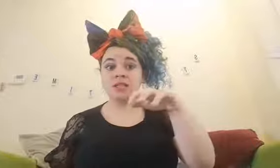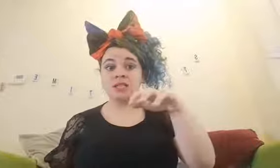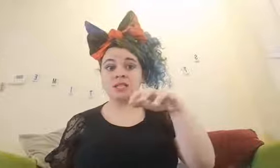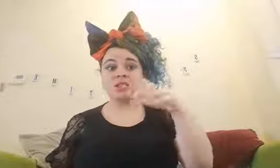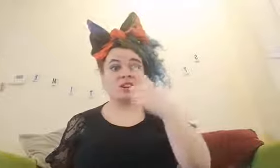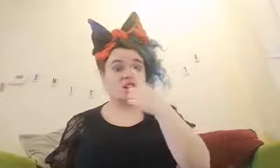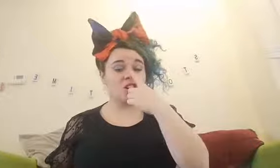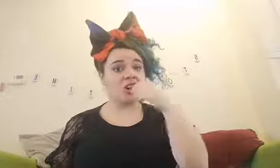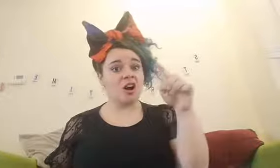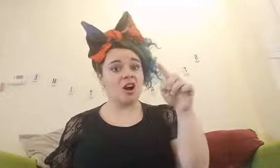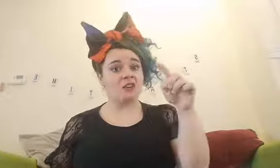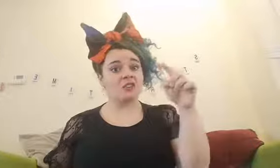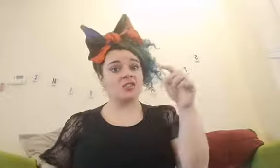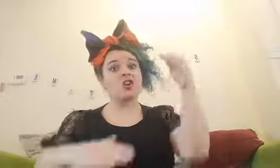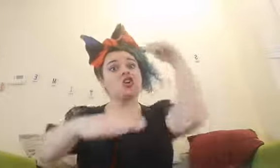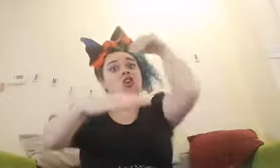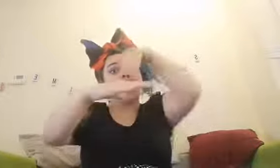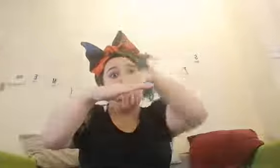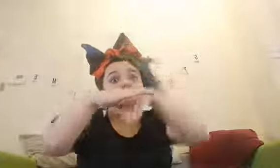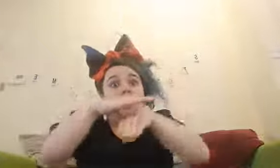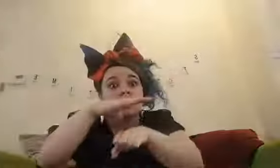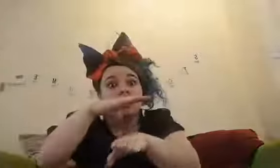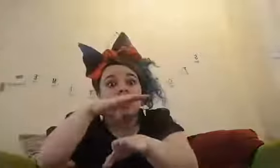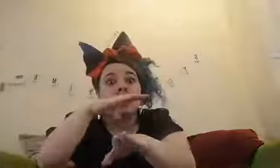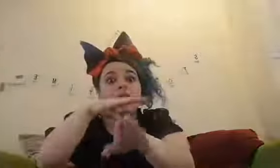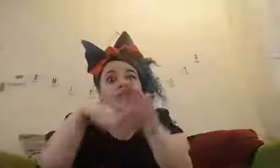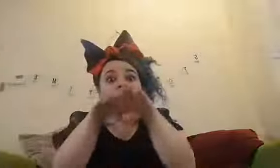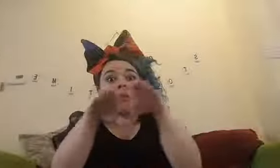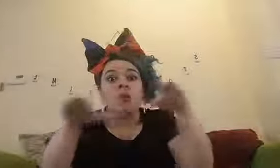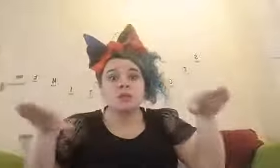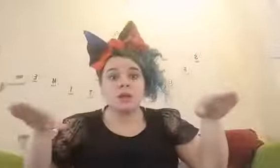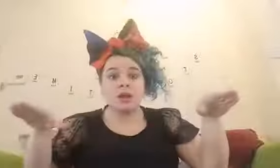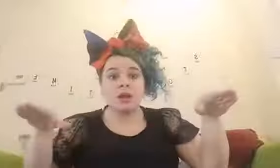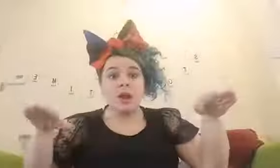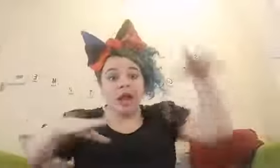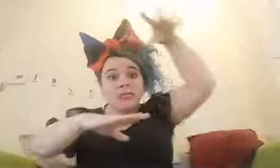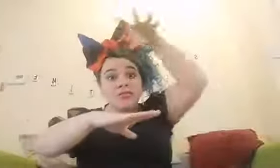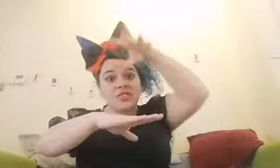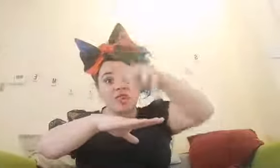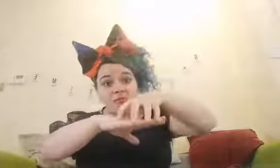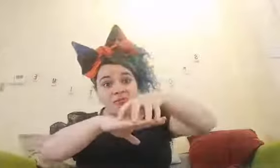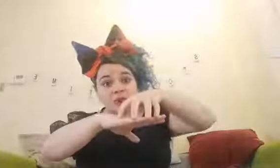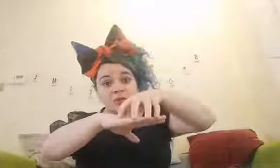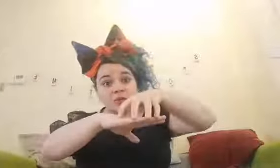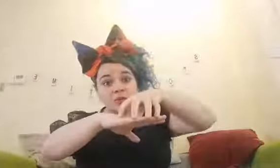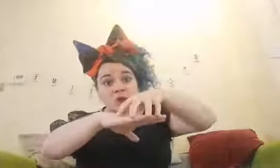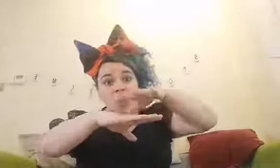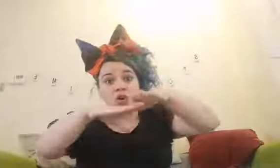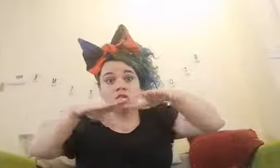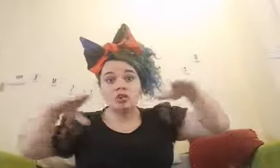spiders can't go under the water. They float on the